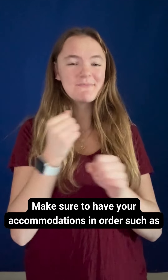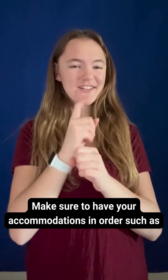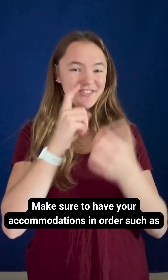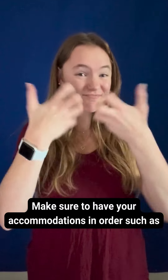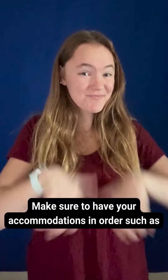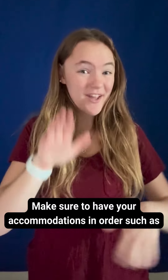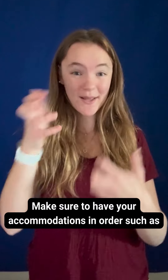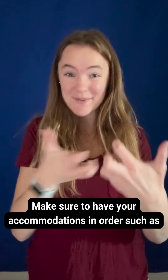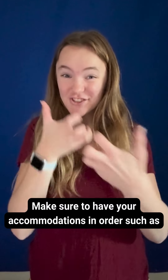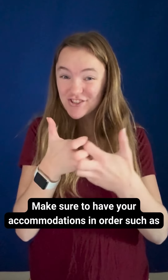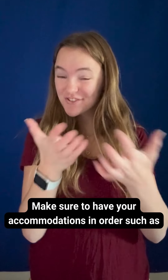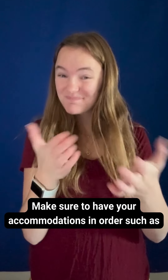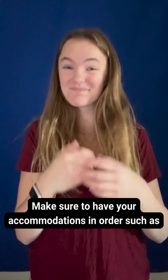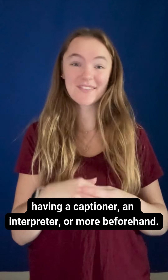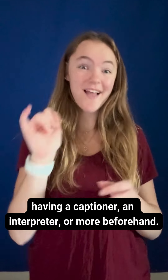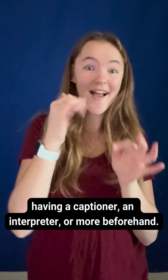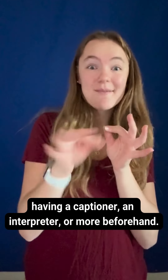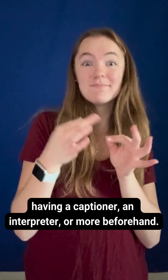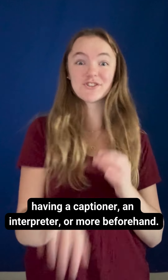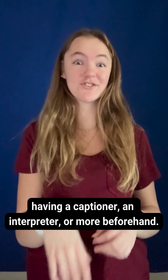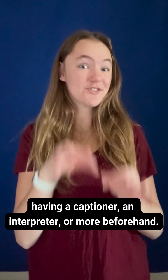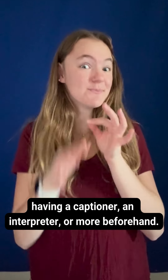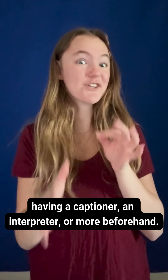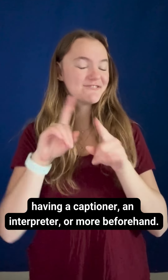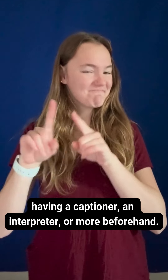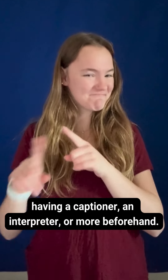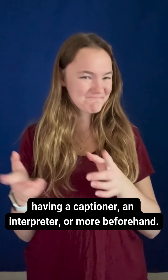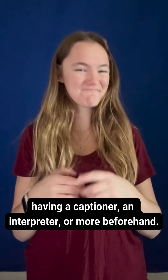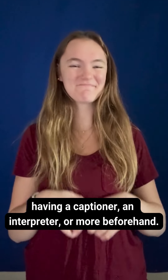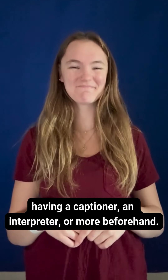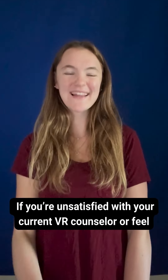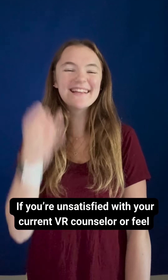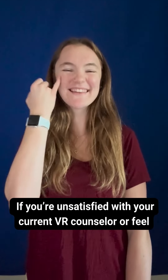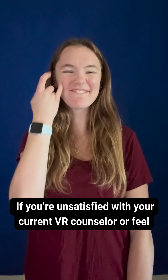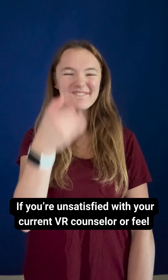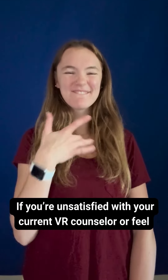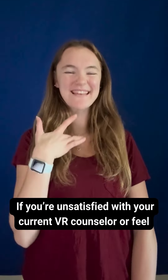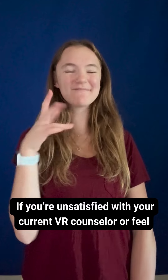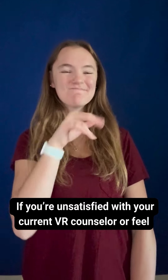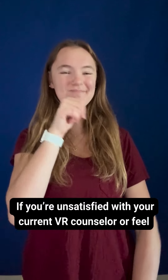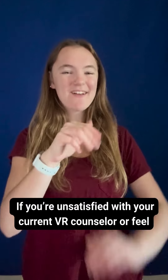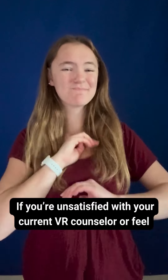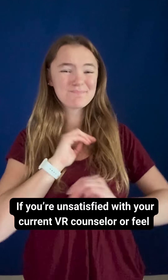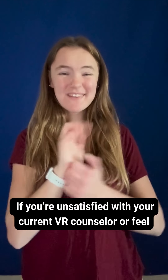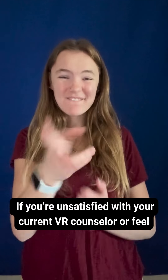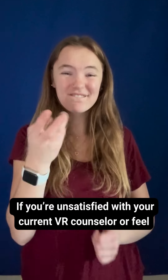interpreter. Make sure you have your accommodations in order, such as having a captioner, an interpreter, or more beforehand. If you're unsatisfied